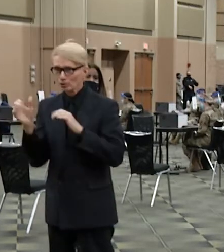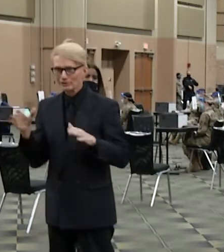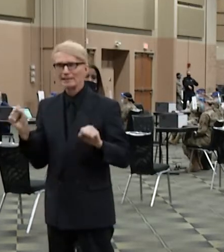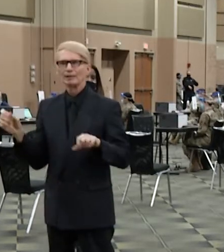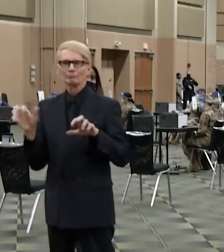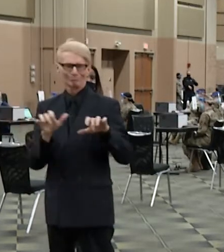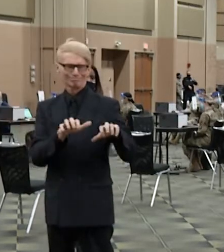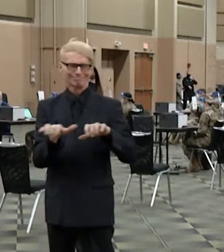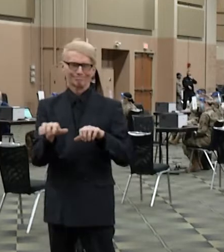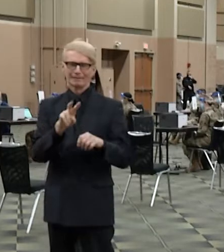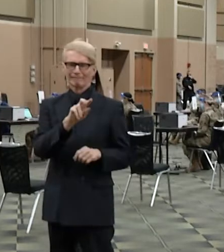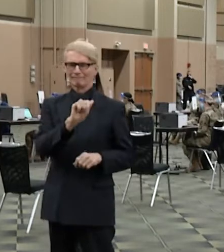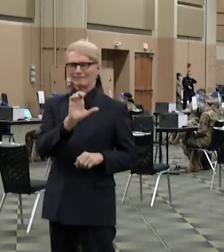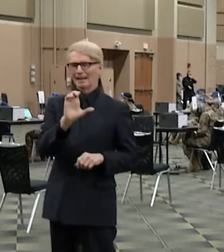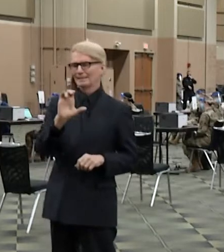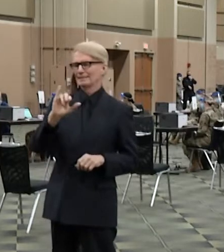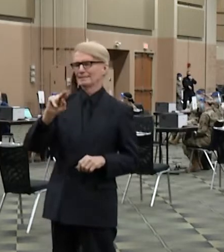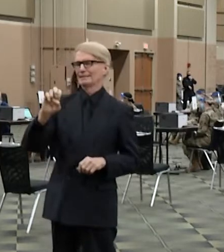website,